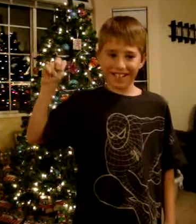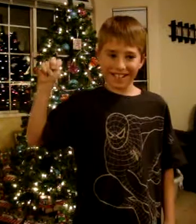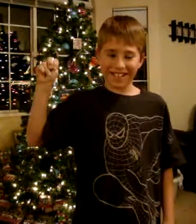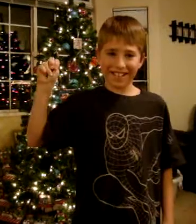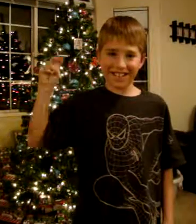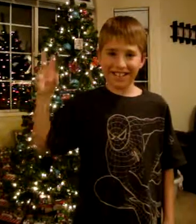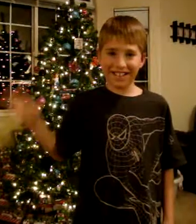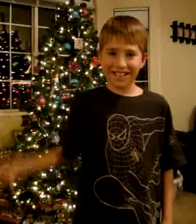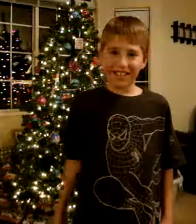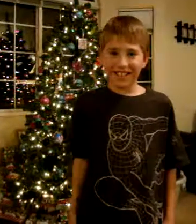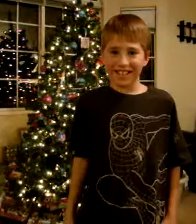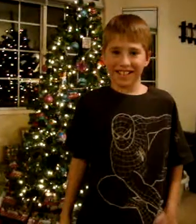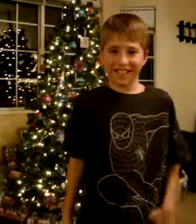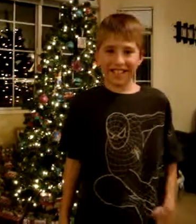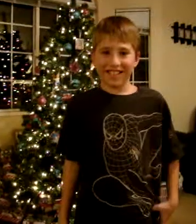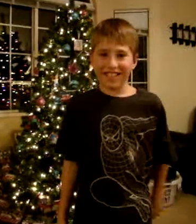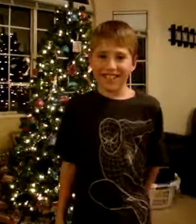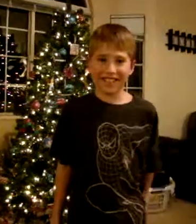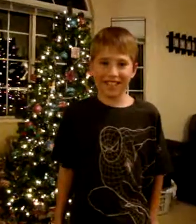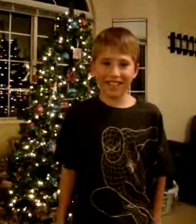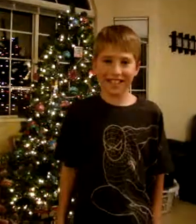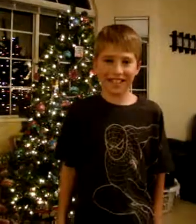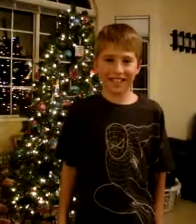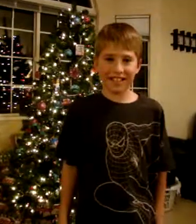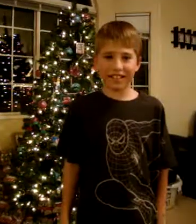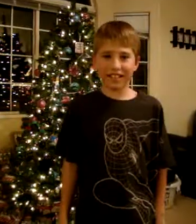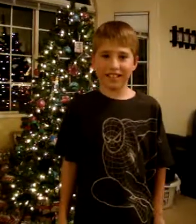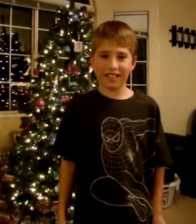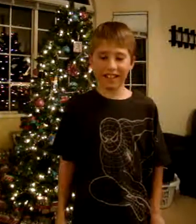Corbin. Very good. Can you show me nice to meet you?